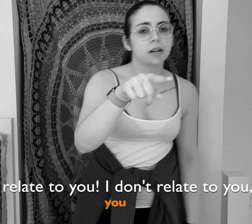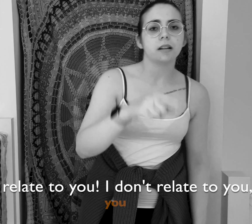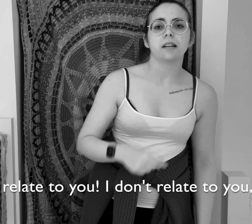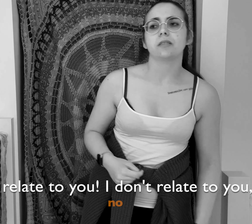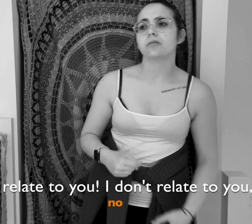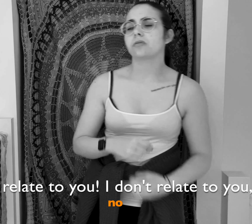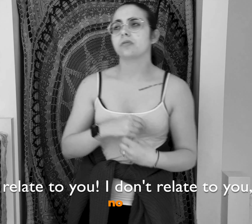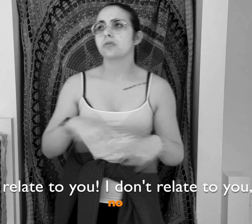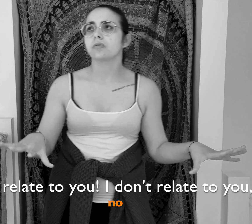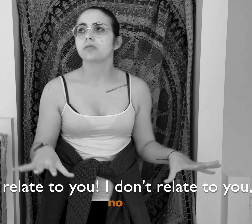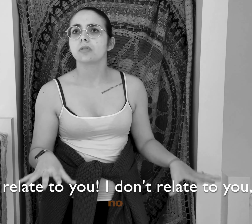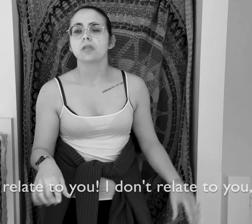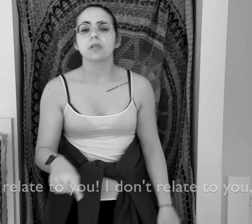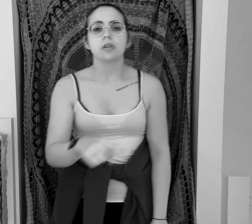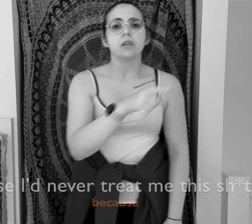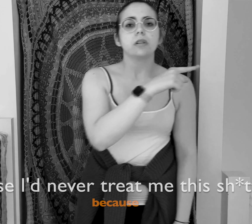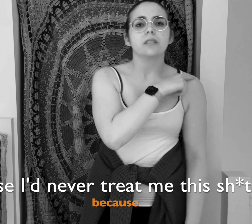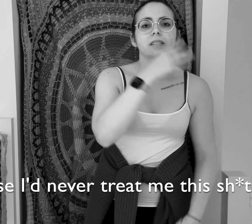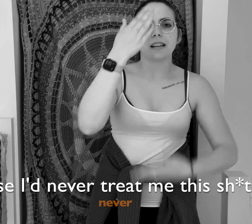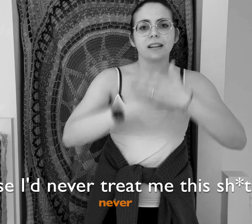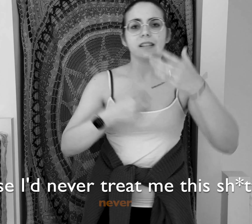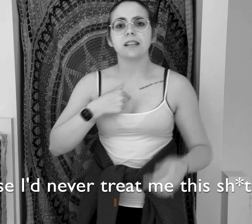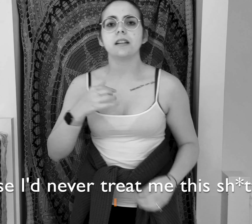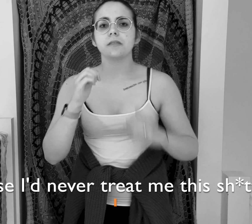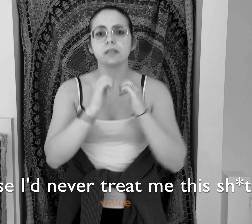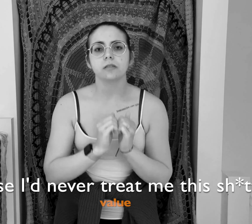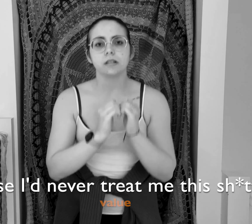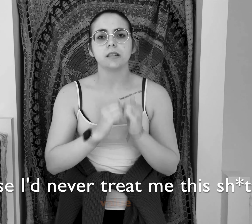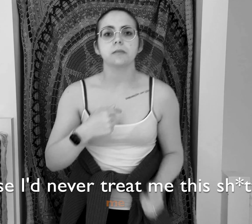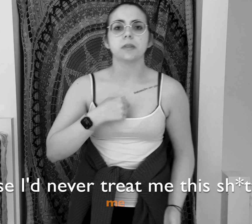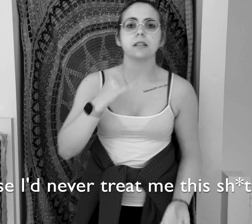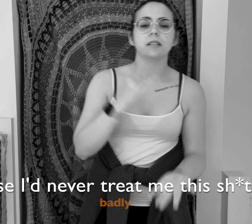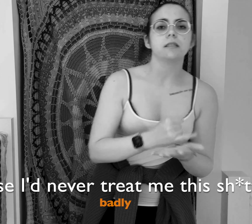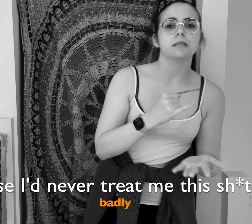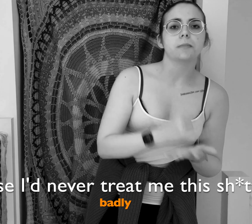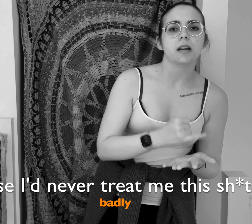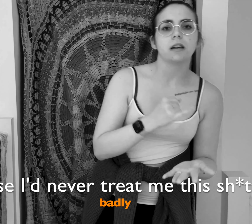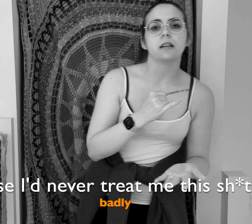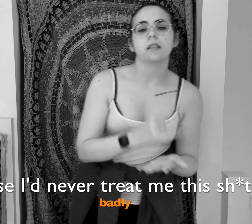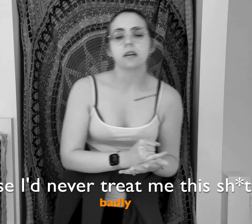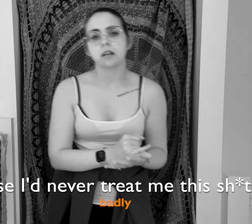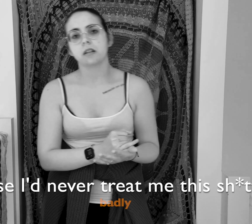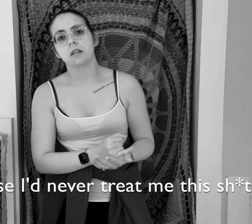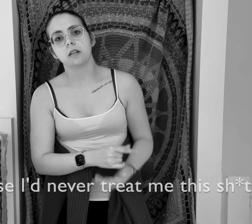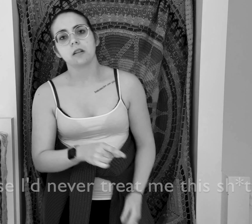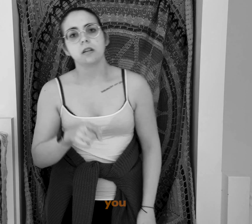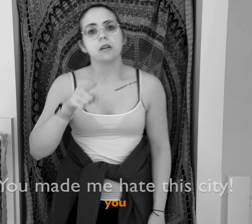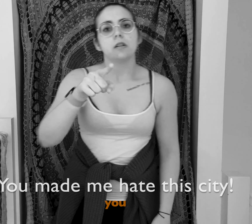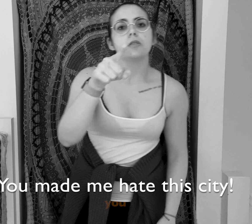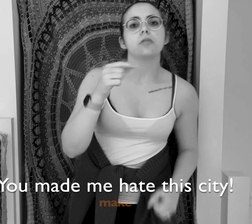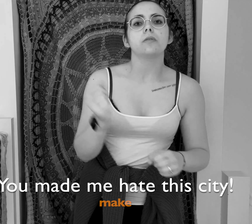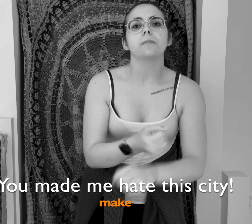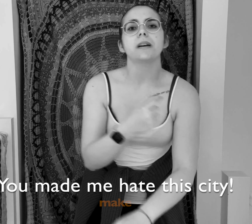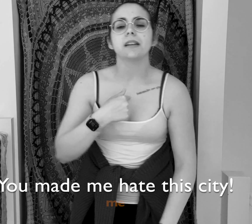relate to you, no Cause I'd never treat me this shitty You made